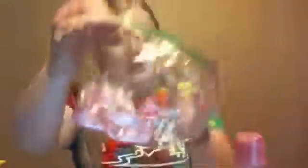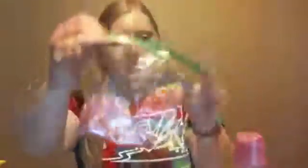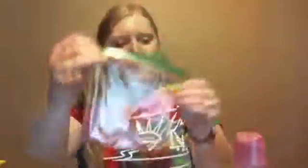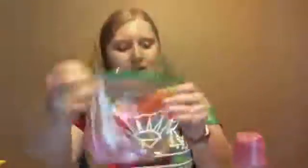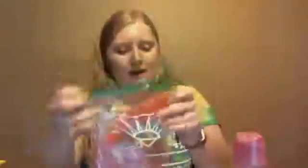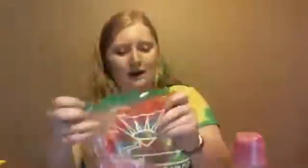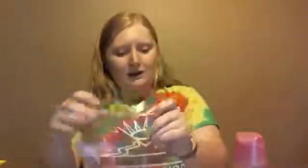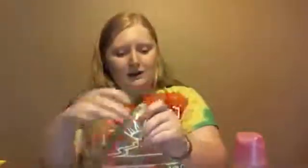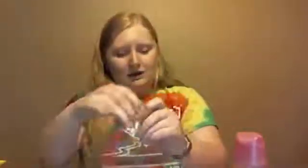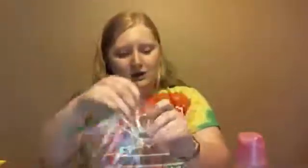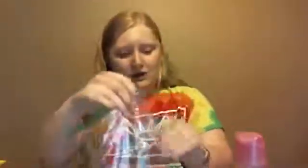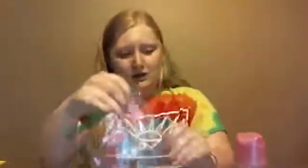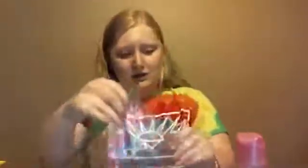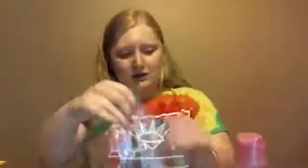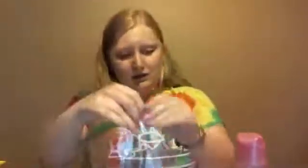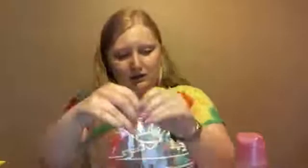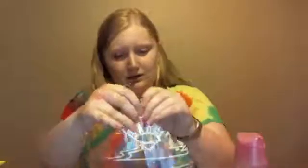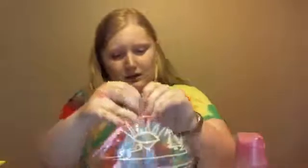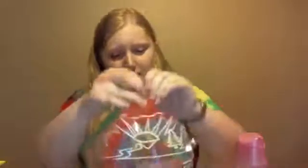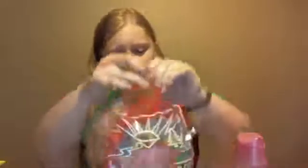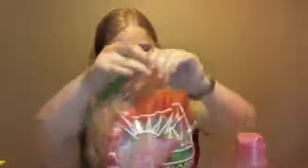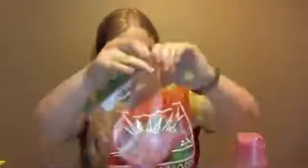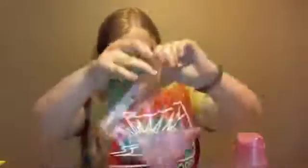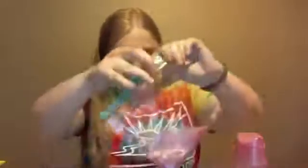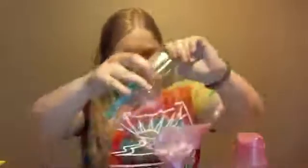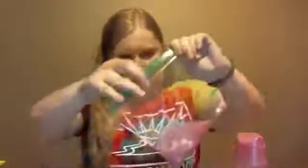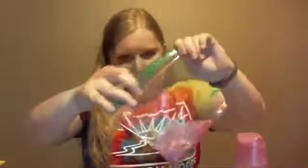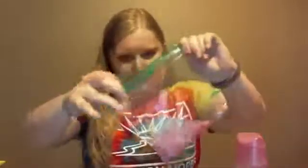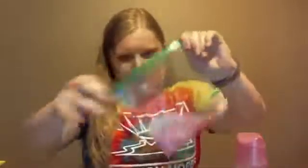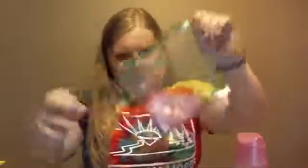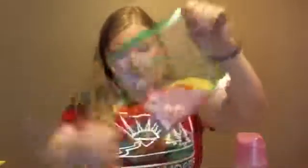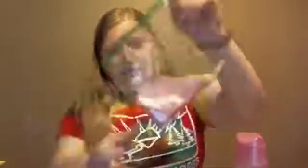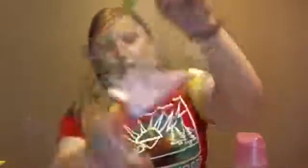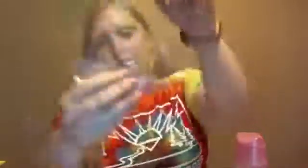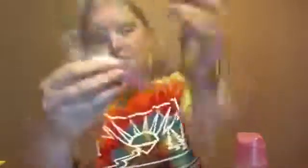sparkly texture. I'm just going to close it.